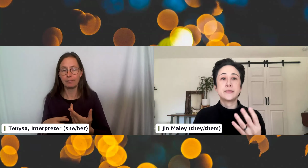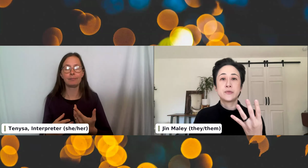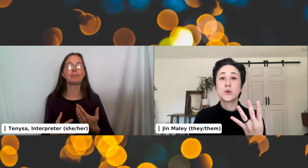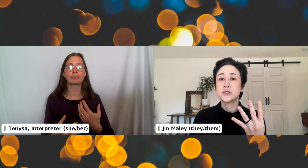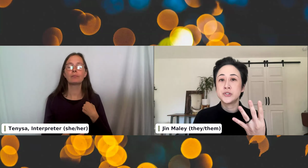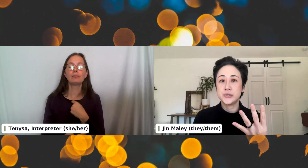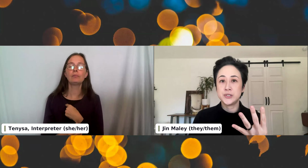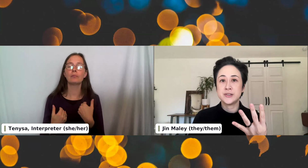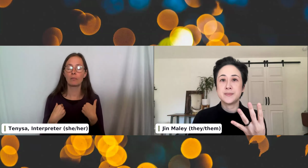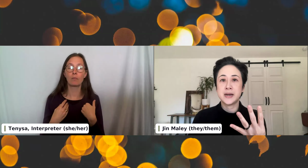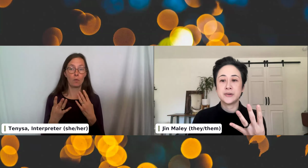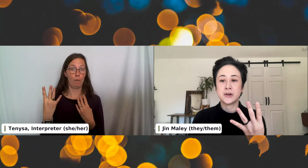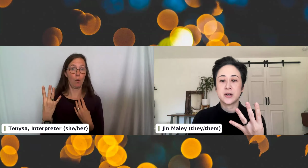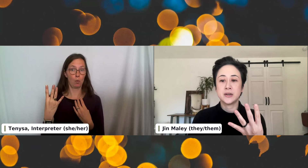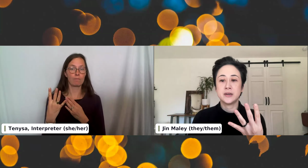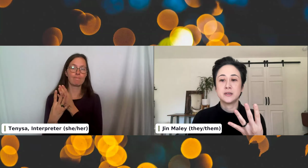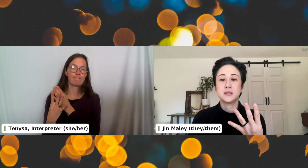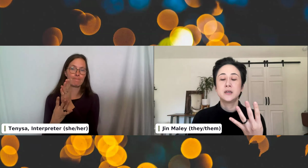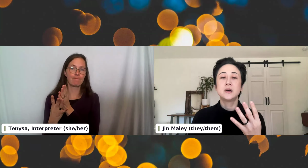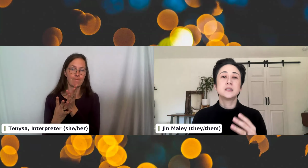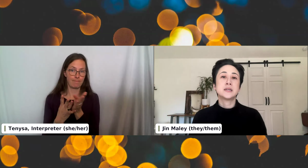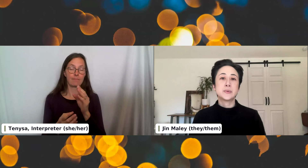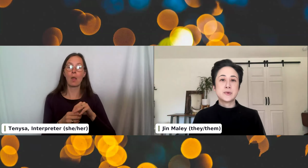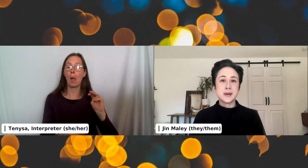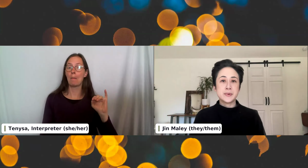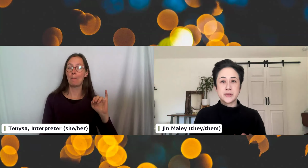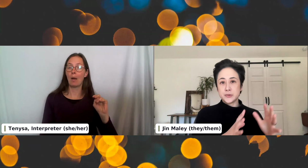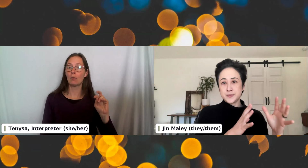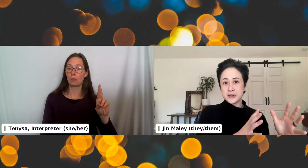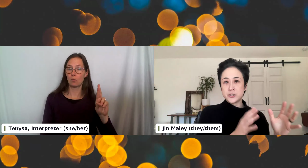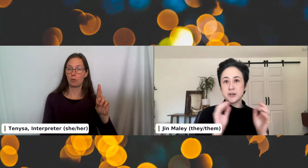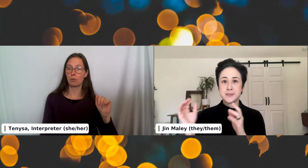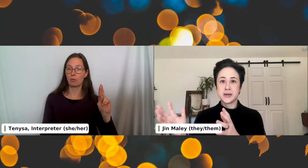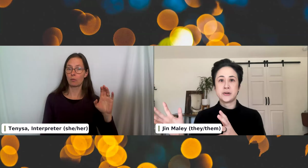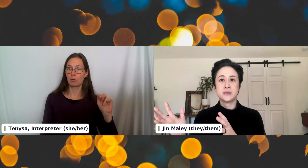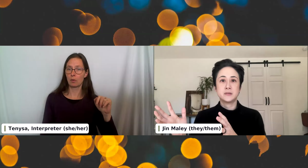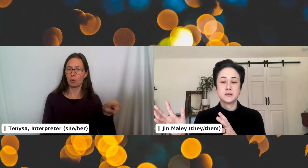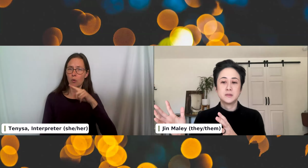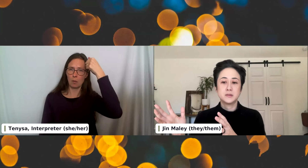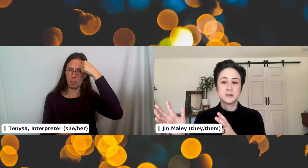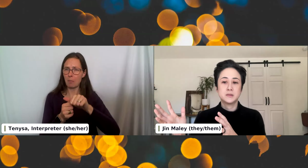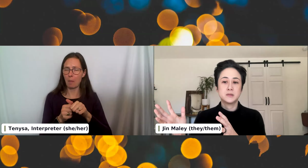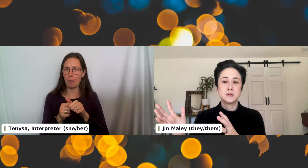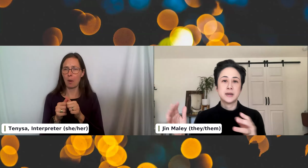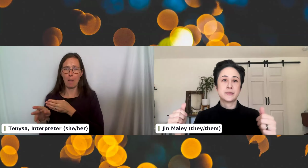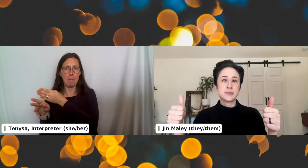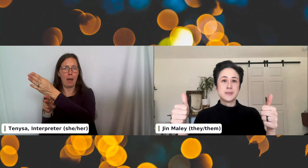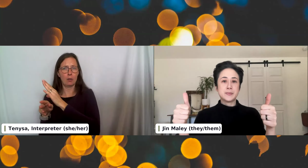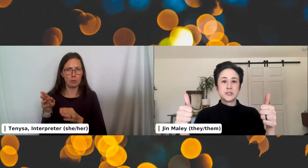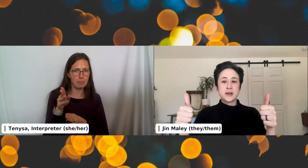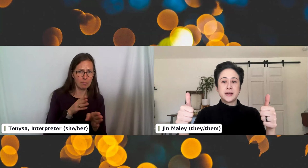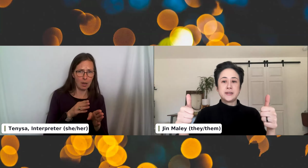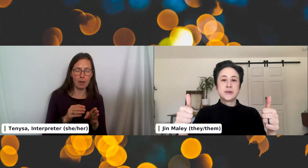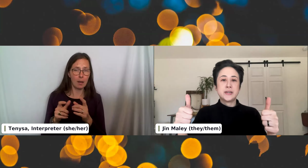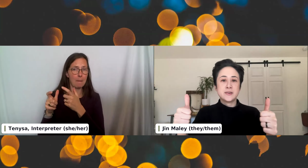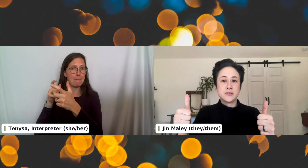So we have 4 suits in the minor arcana. Does everyone remember there was major and minor? Everyone